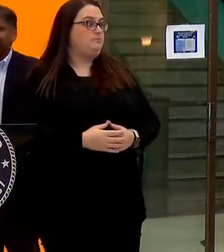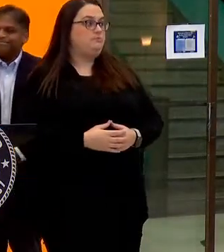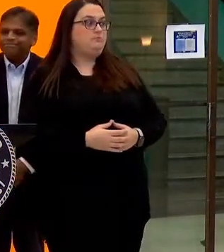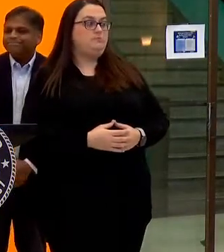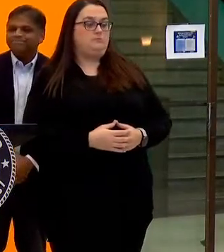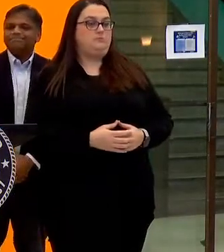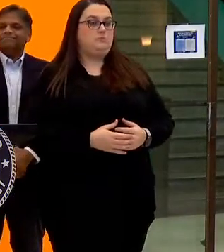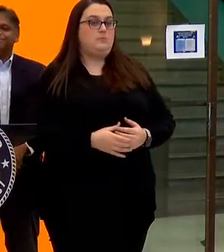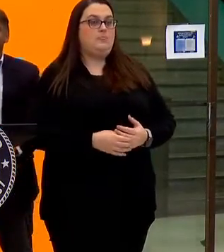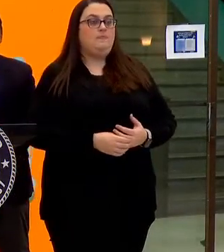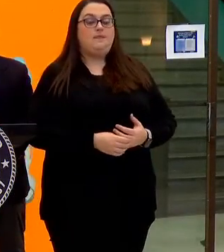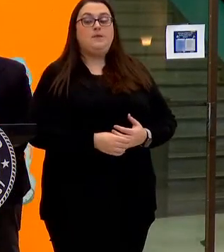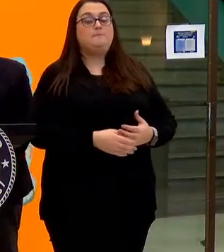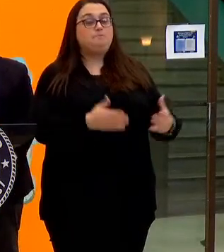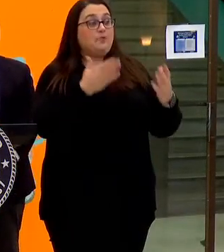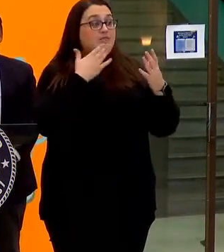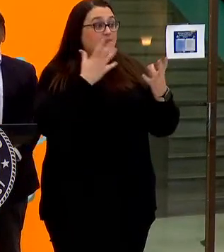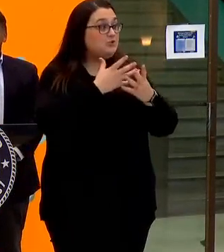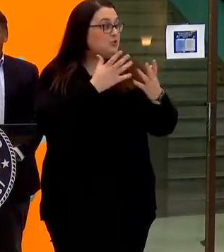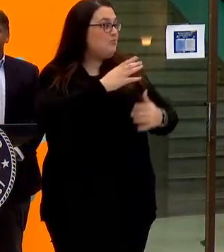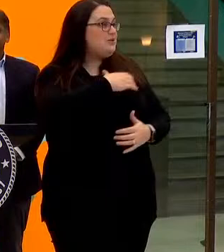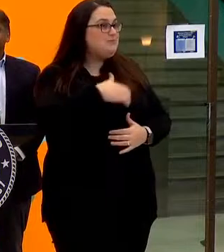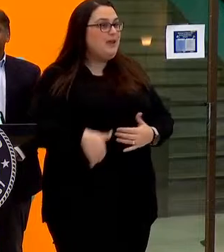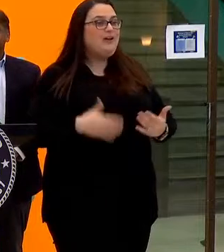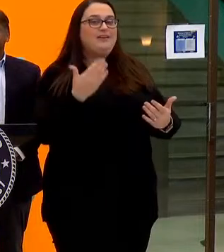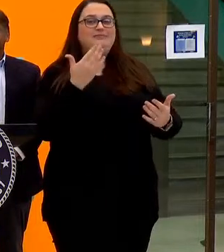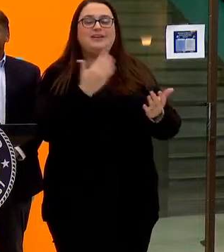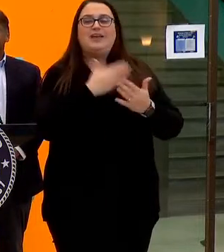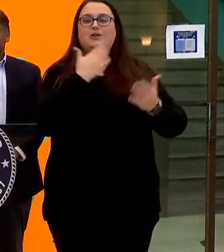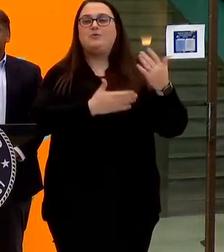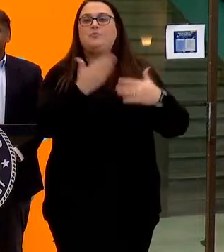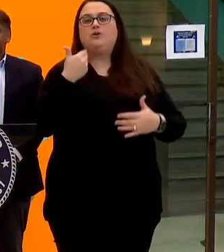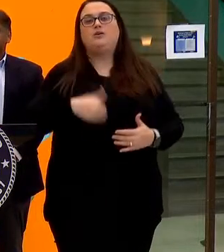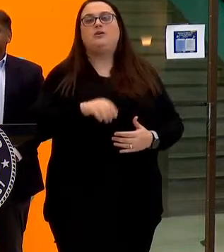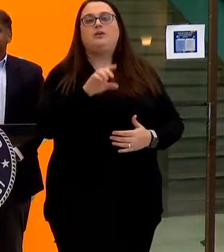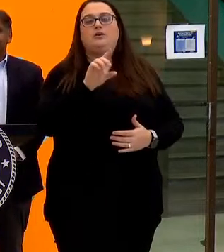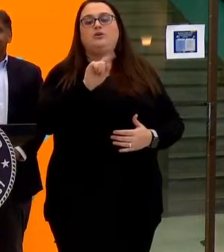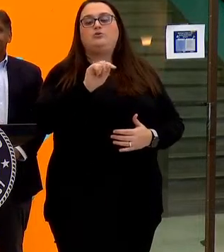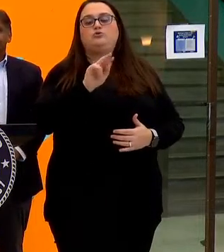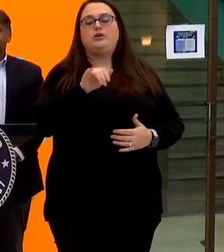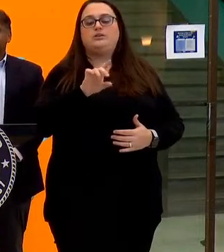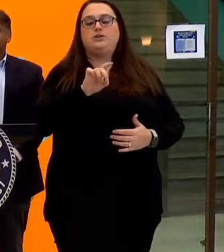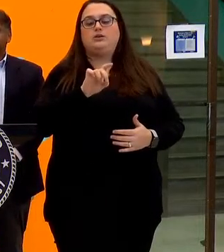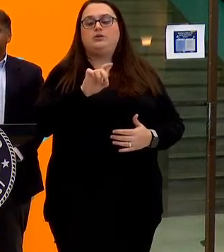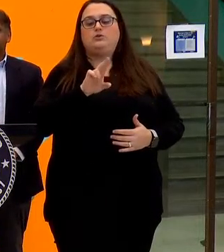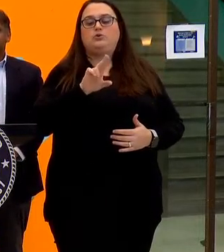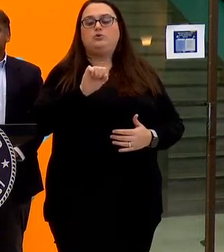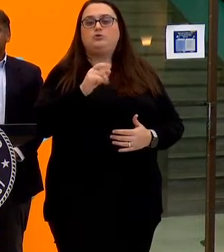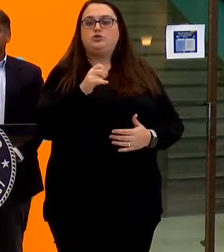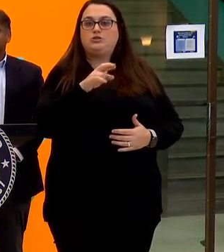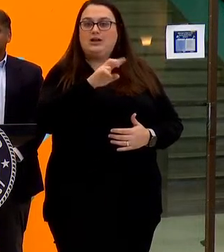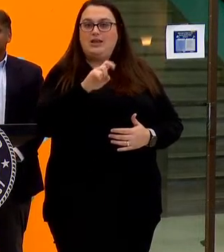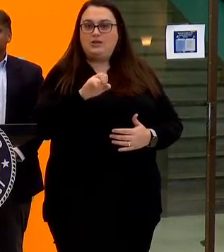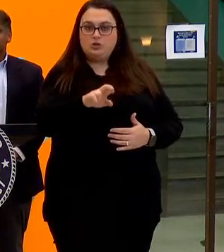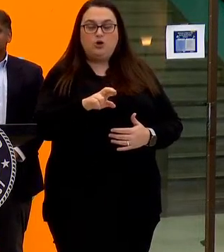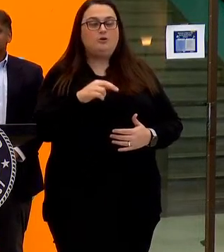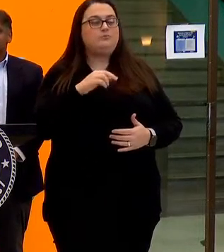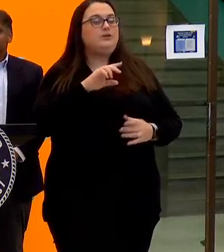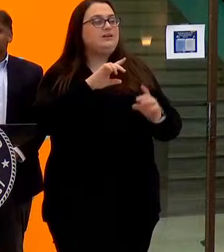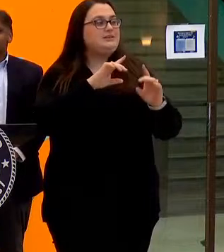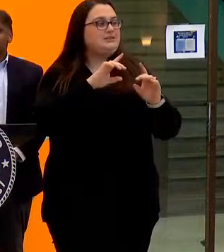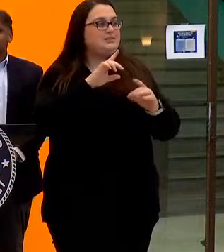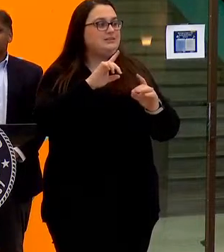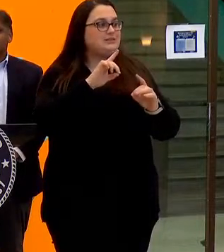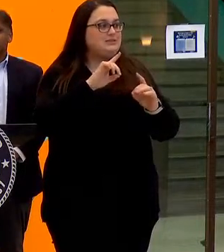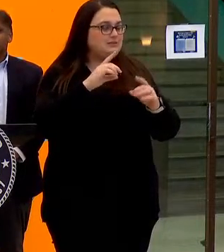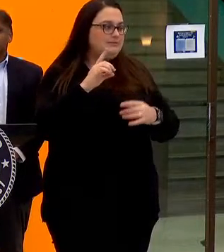Absolutely. Thank you so much, Mayor. Again, good morning, everyone. I'm Tracy DeShazer, Deputy Chief Administrative Officer for